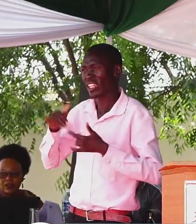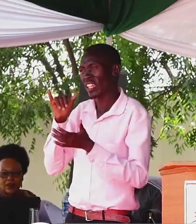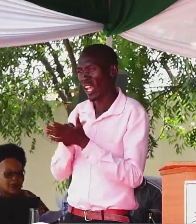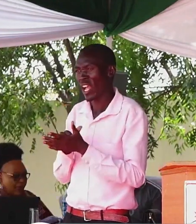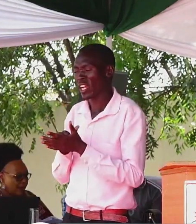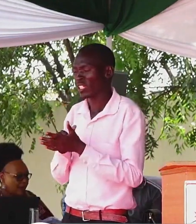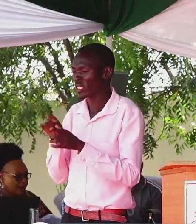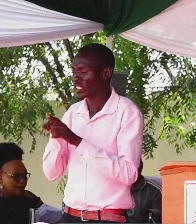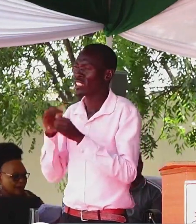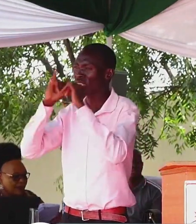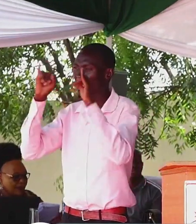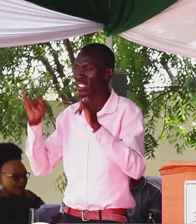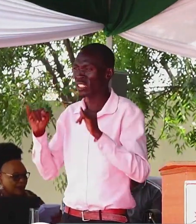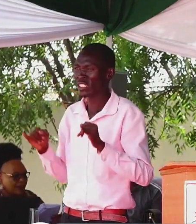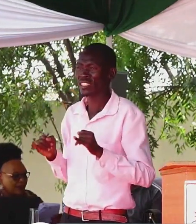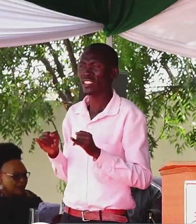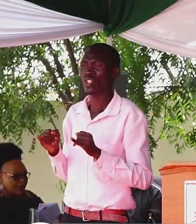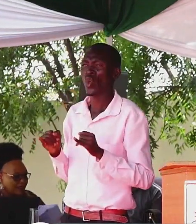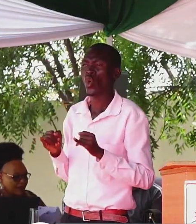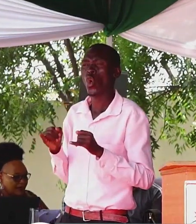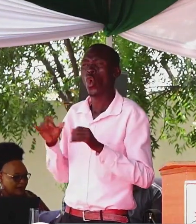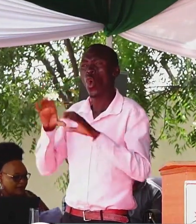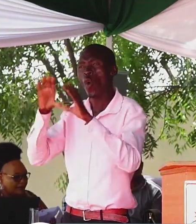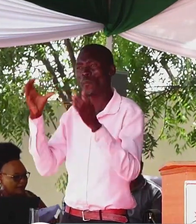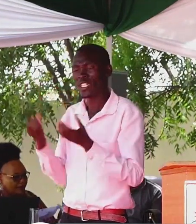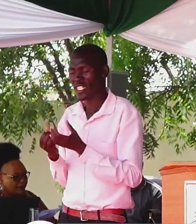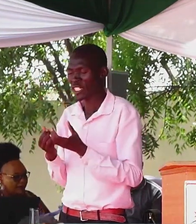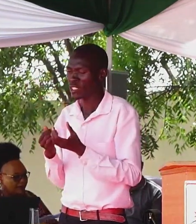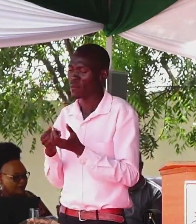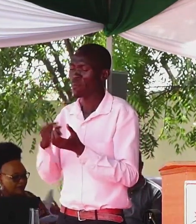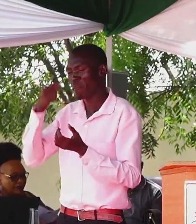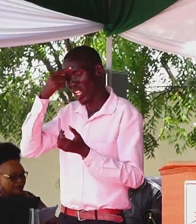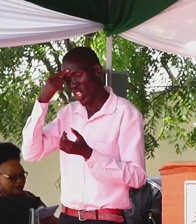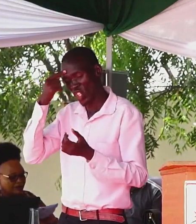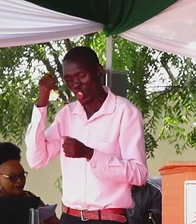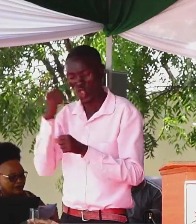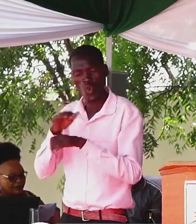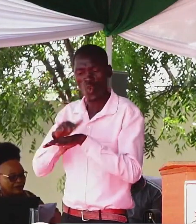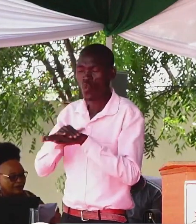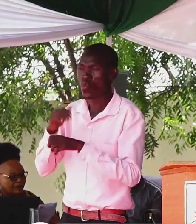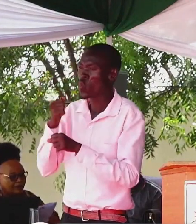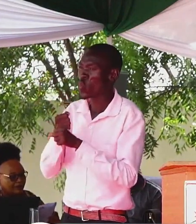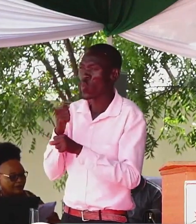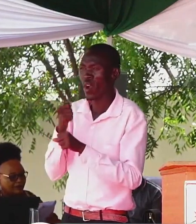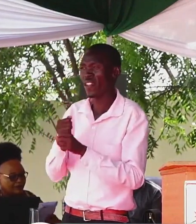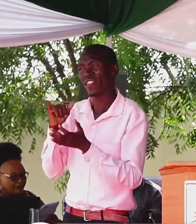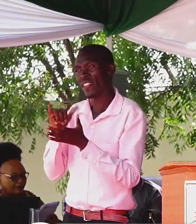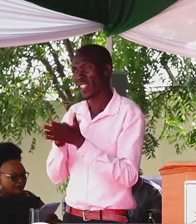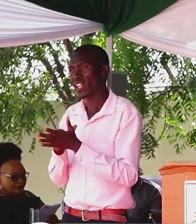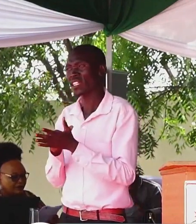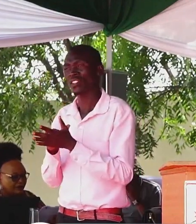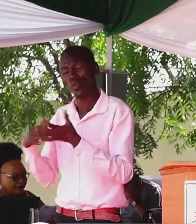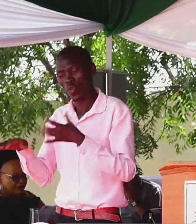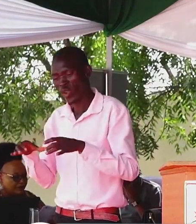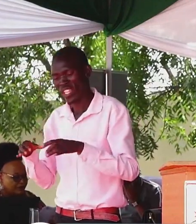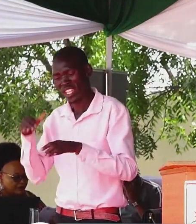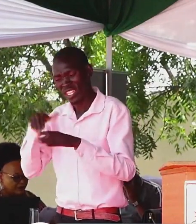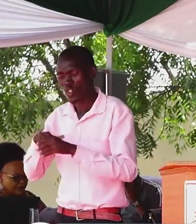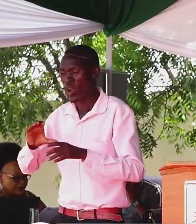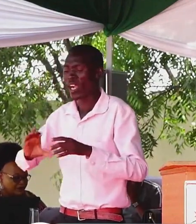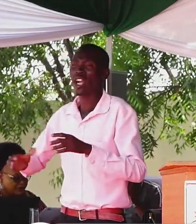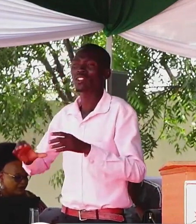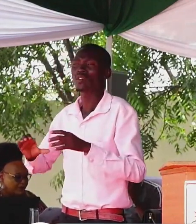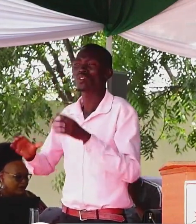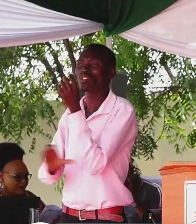in the international community. And it is because of the work, the good work that you are doing in your country, but also